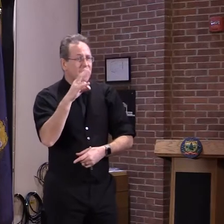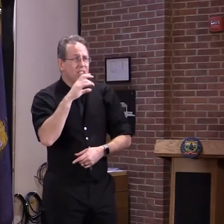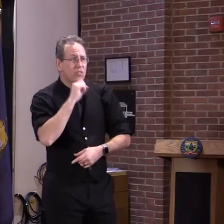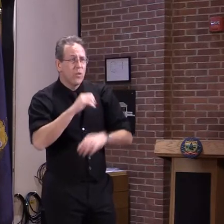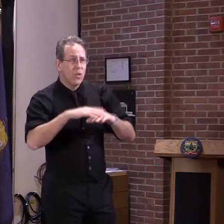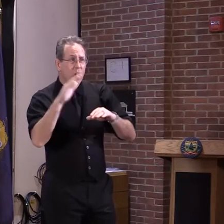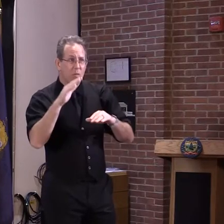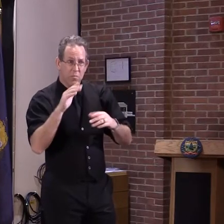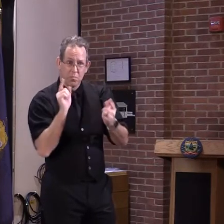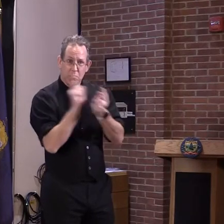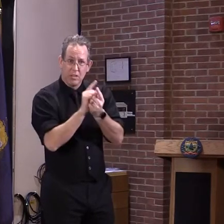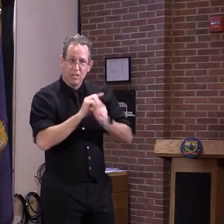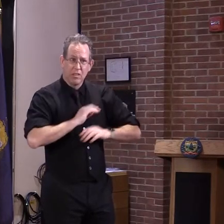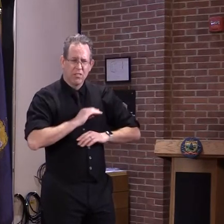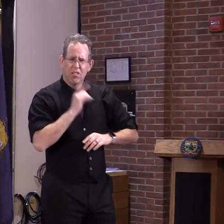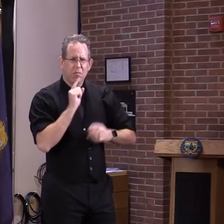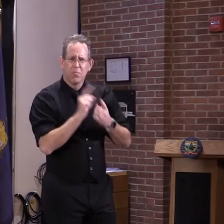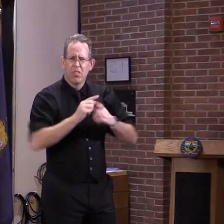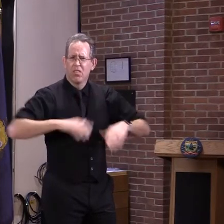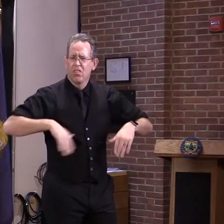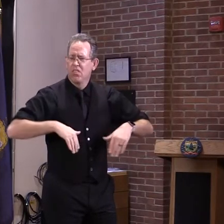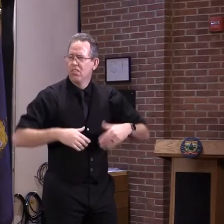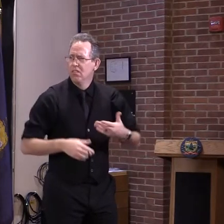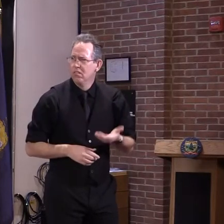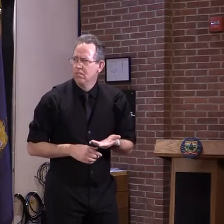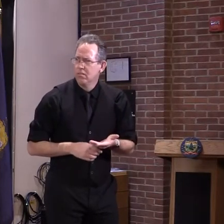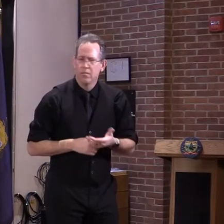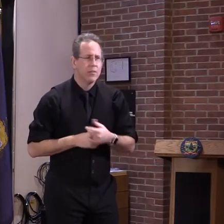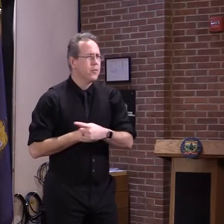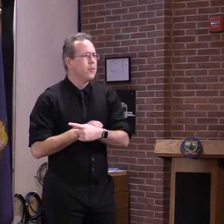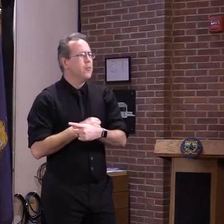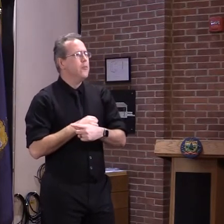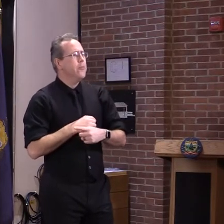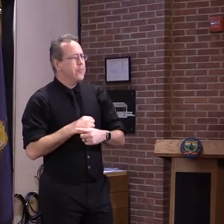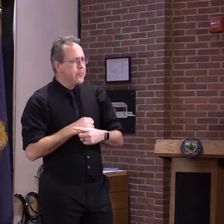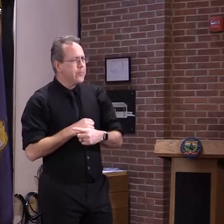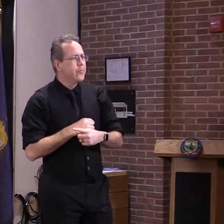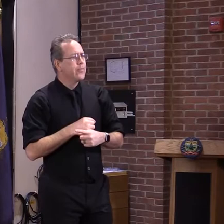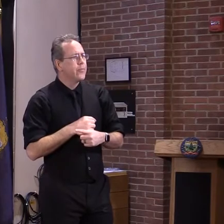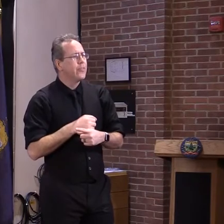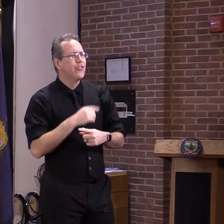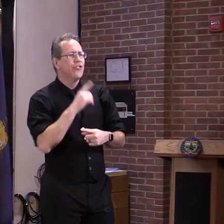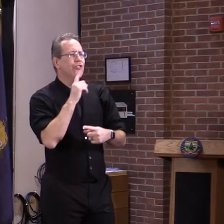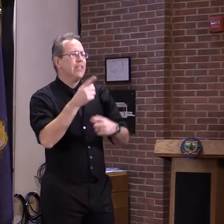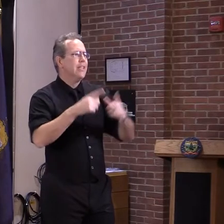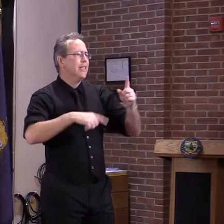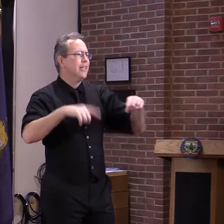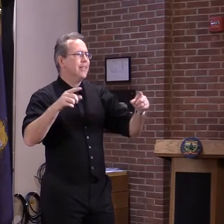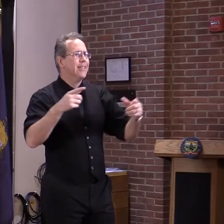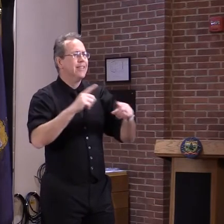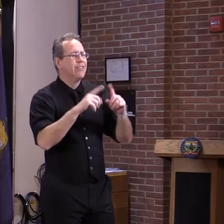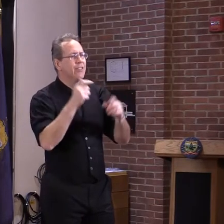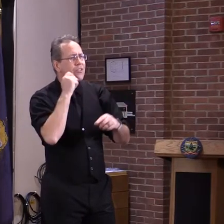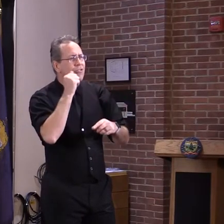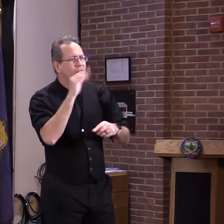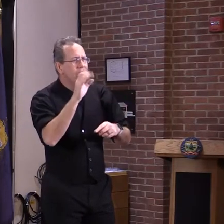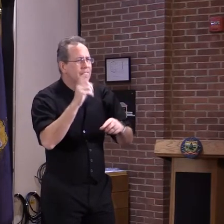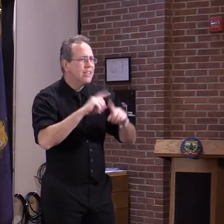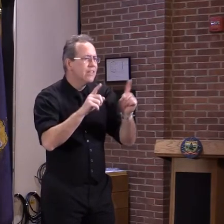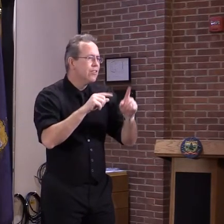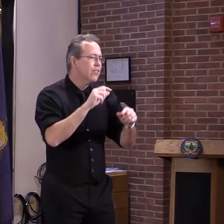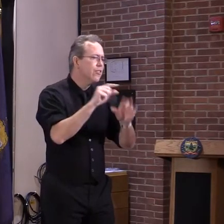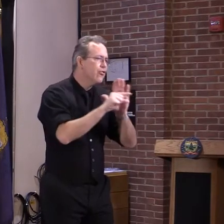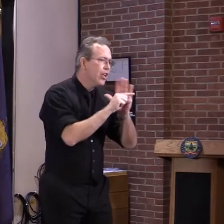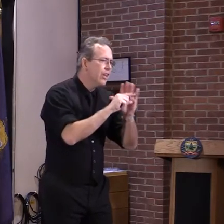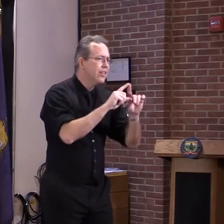I think, you know, I've been very clear that there's a lot of variability in the student vaccination rate, unlike the staff vaccination rate, which my observation